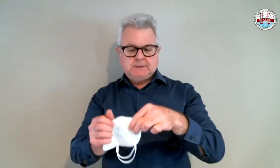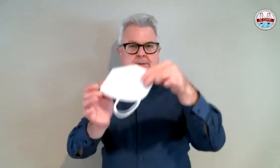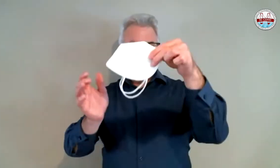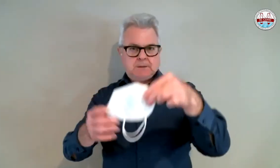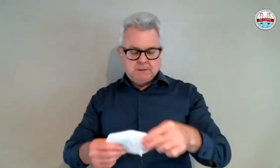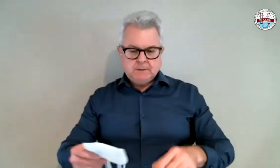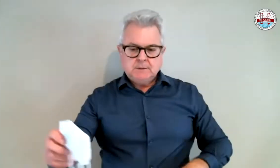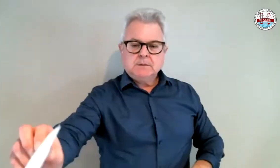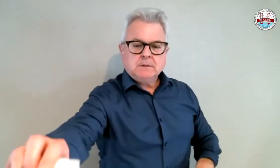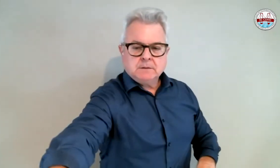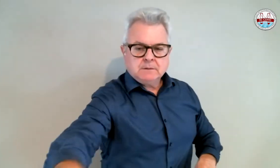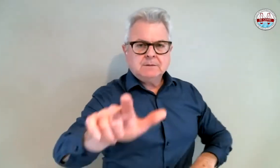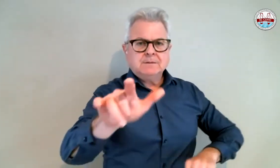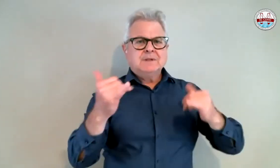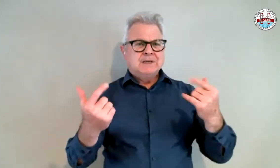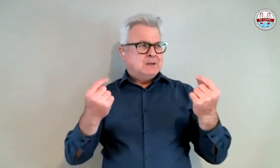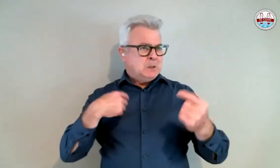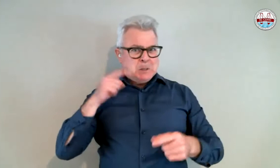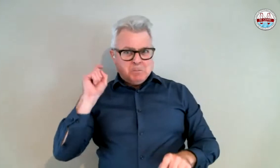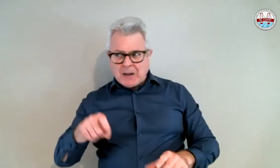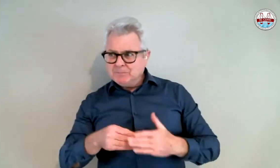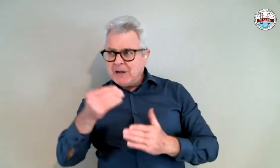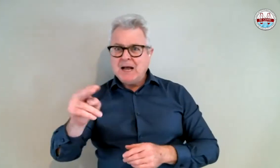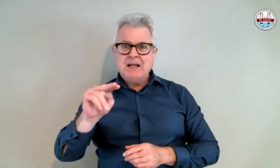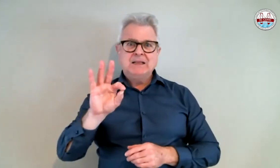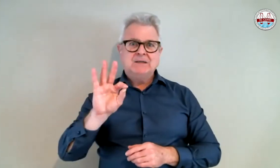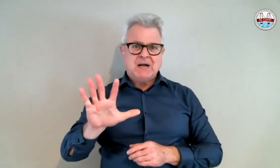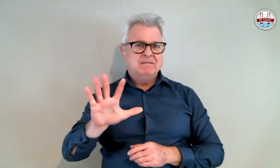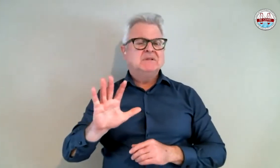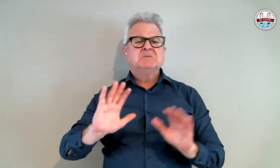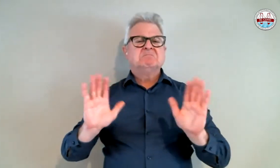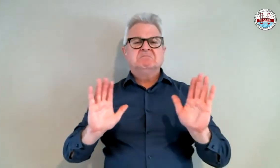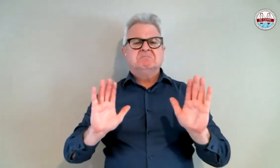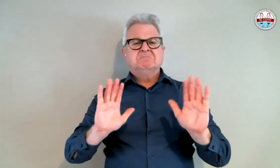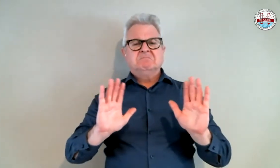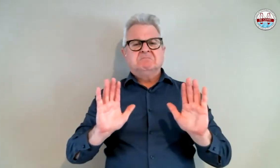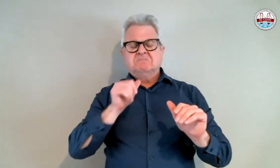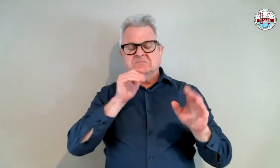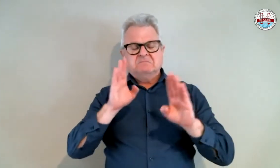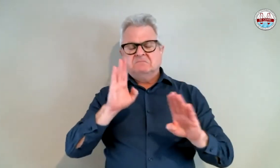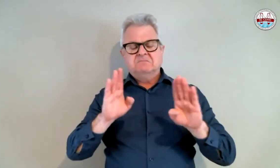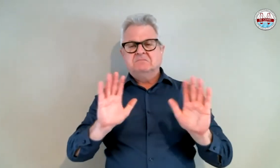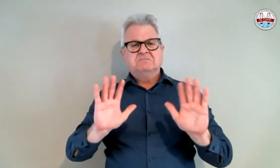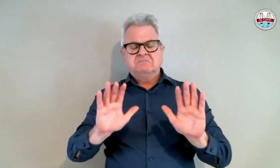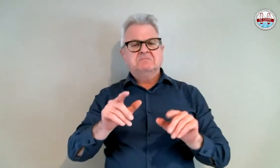used. So every 3 to 5 days, a K95 should be thrown away. But it's not necessary to